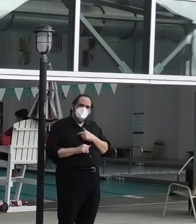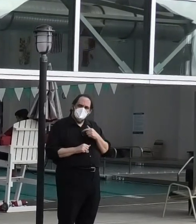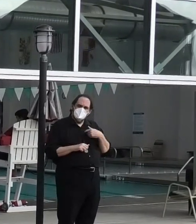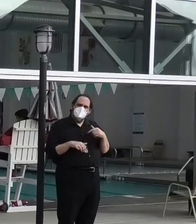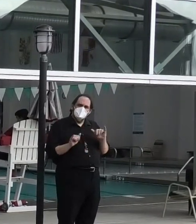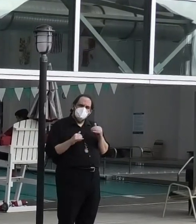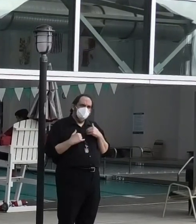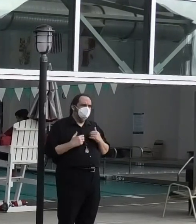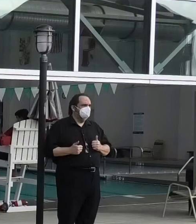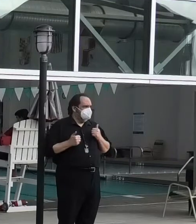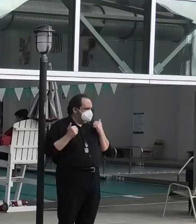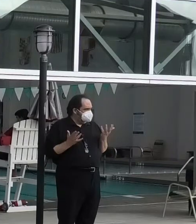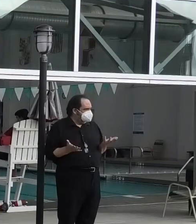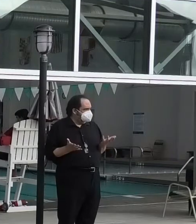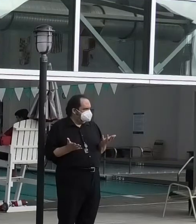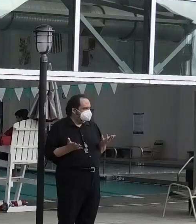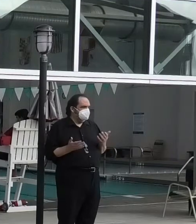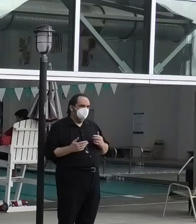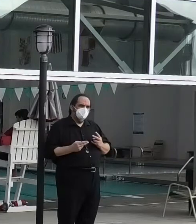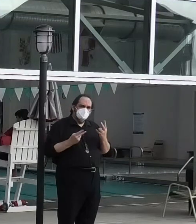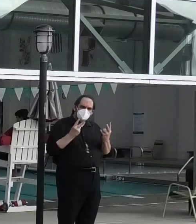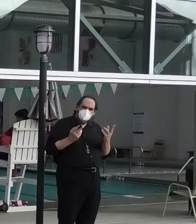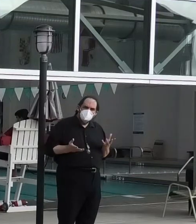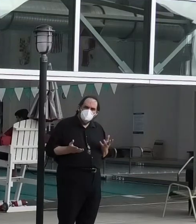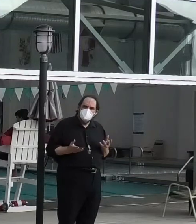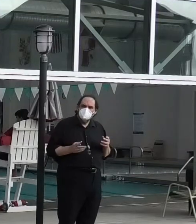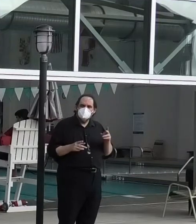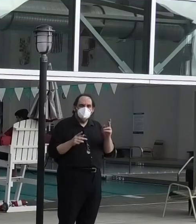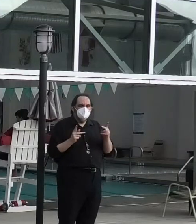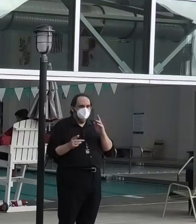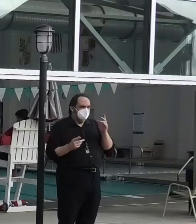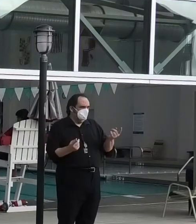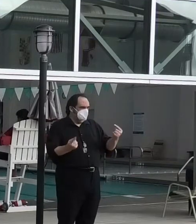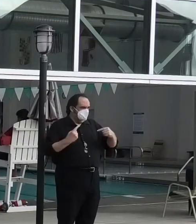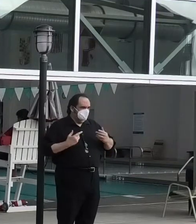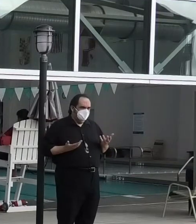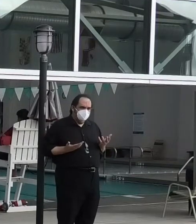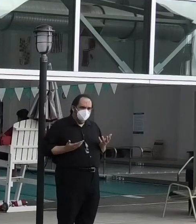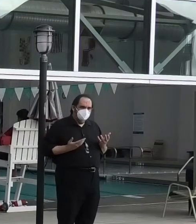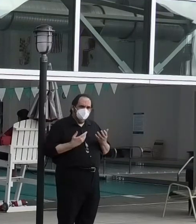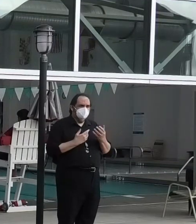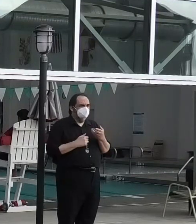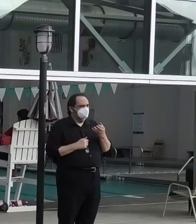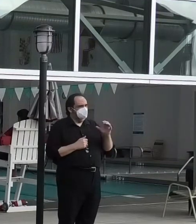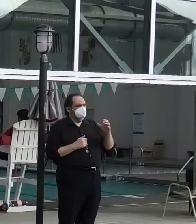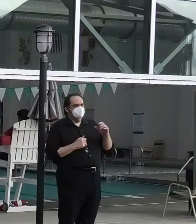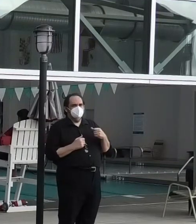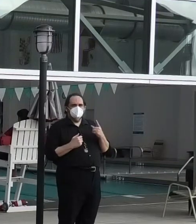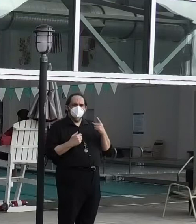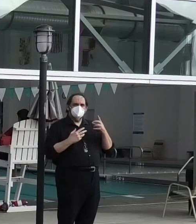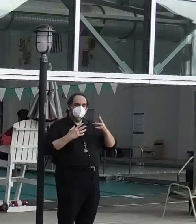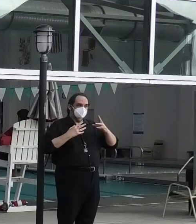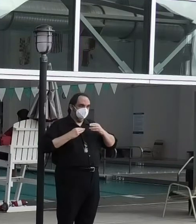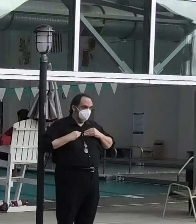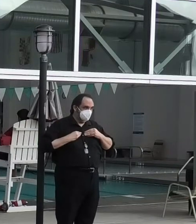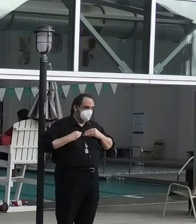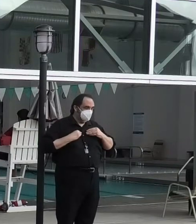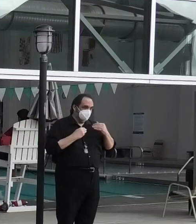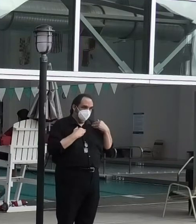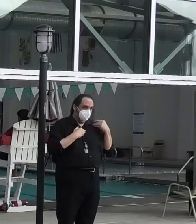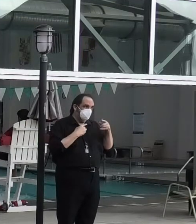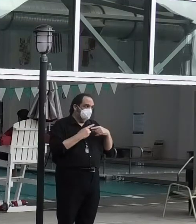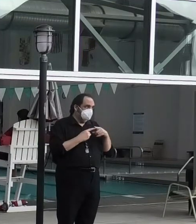have residents and visitors and people who will come and just step in when the moment calls